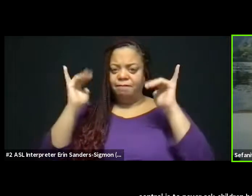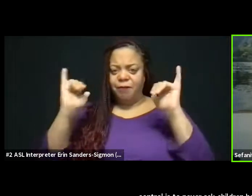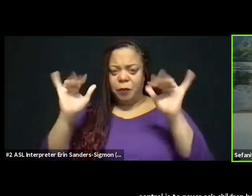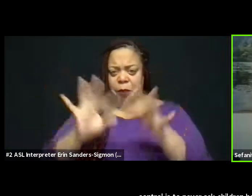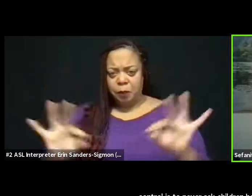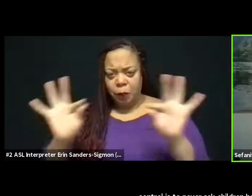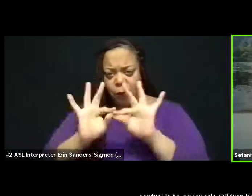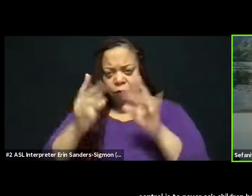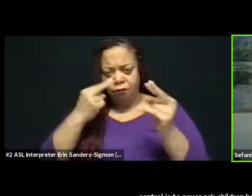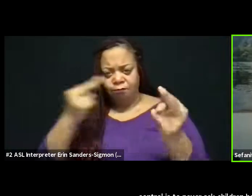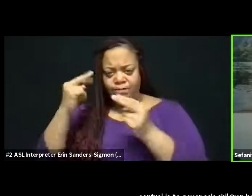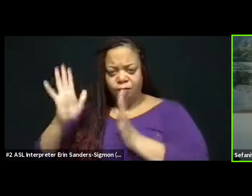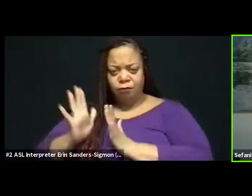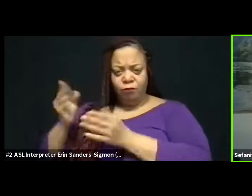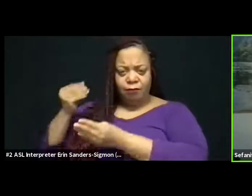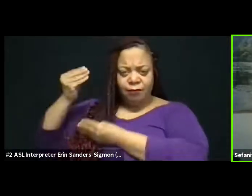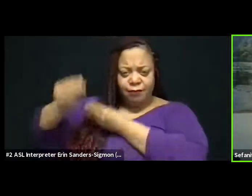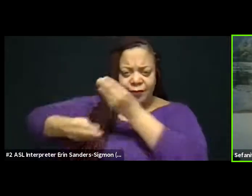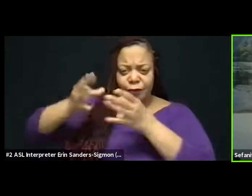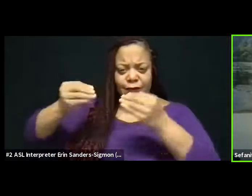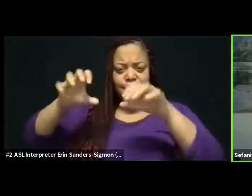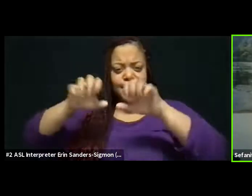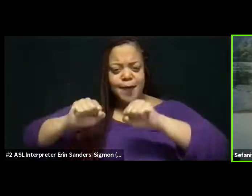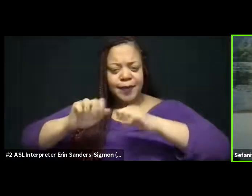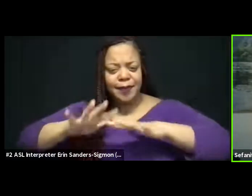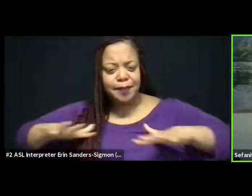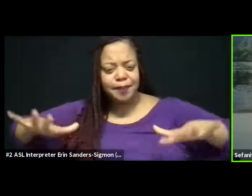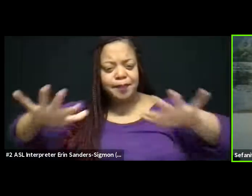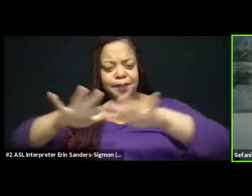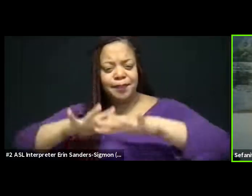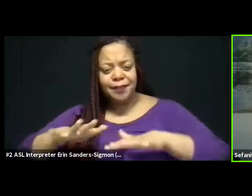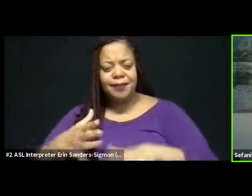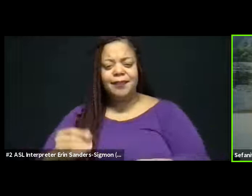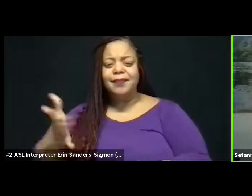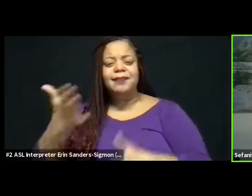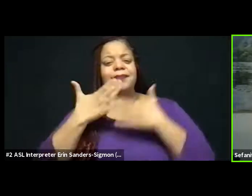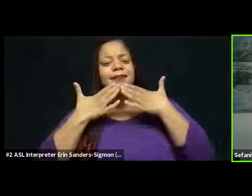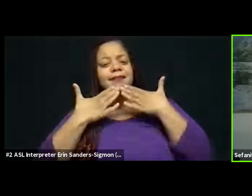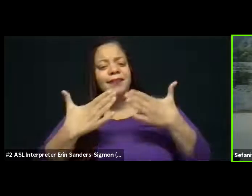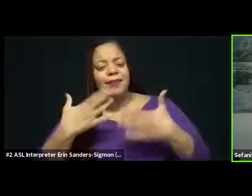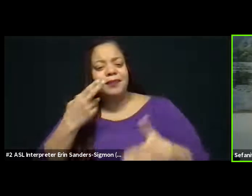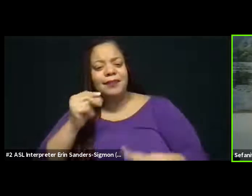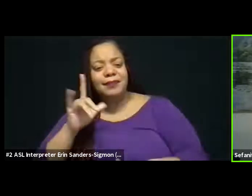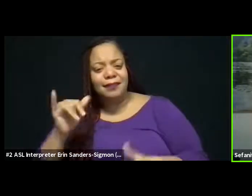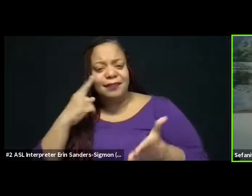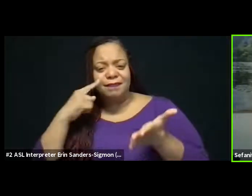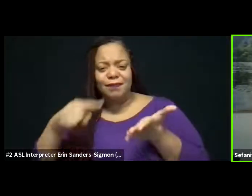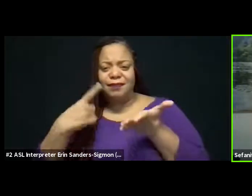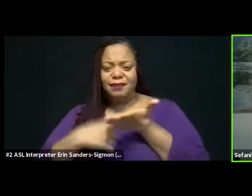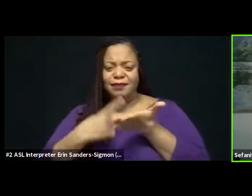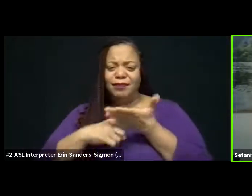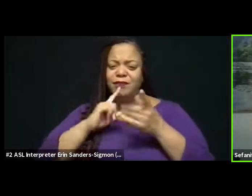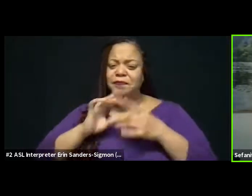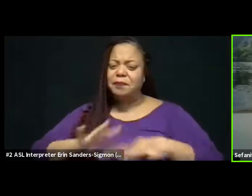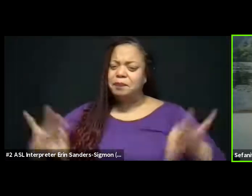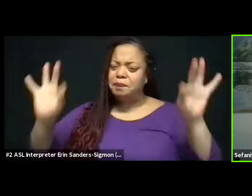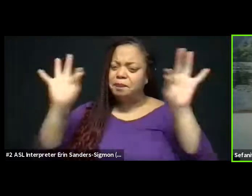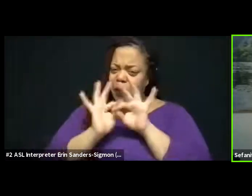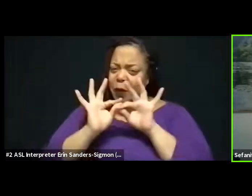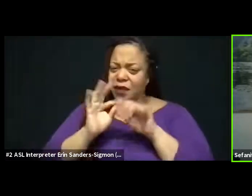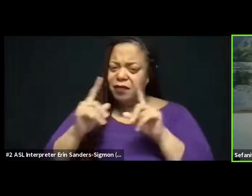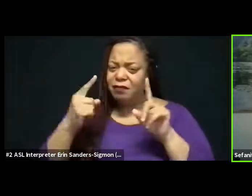Holly, thank you for uplifting the importance of creating space for community and with community and bringing in real people and real situations